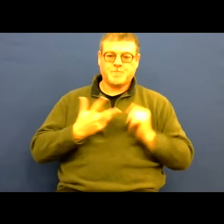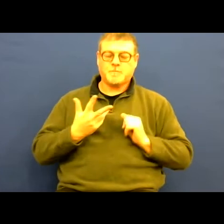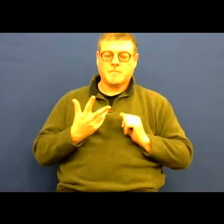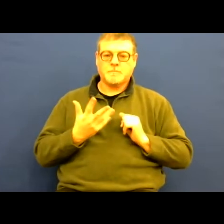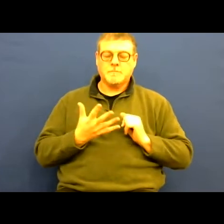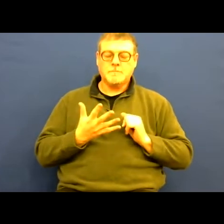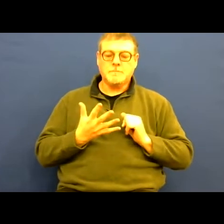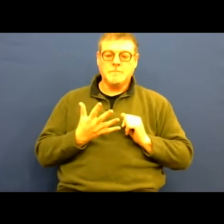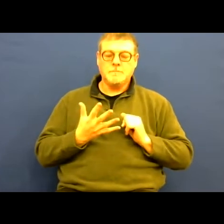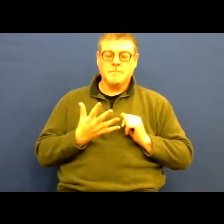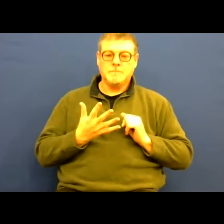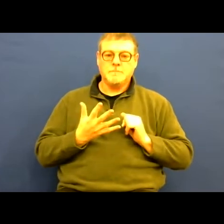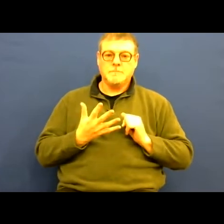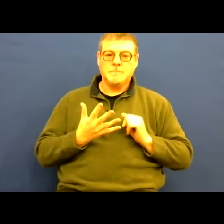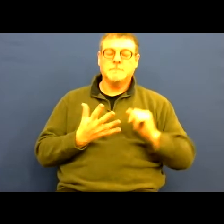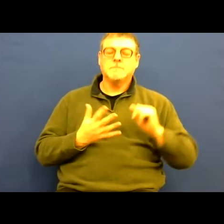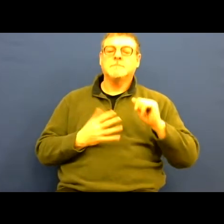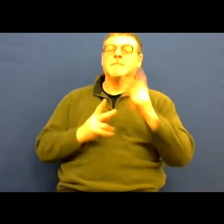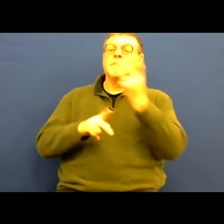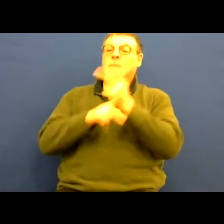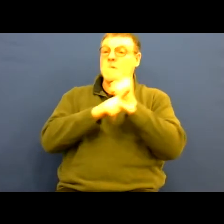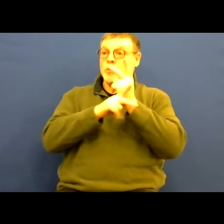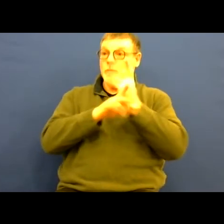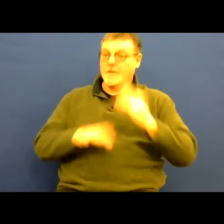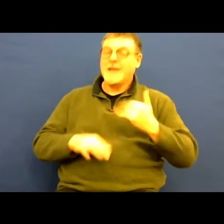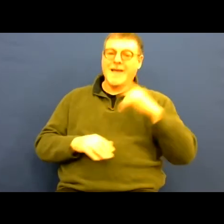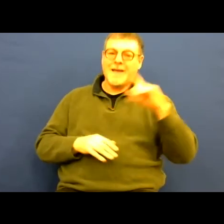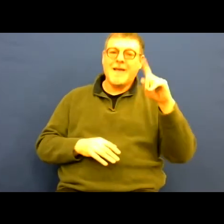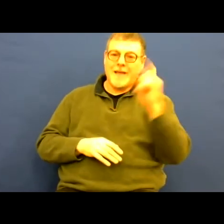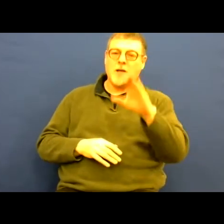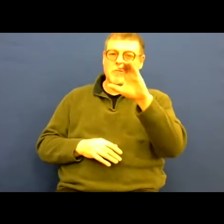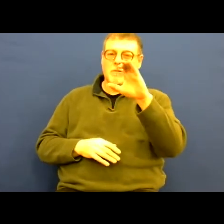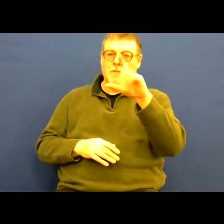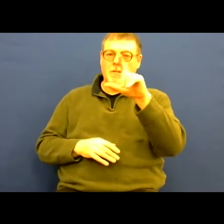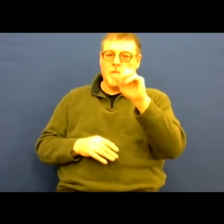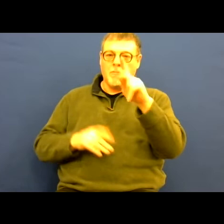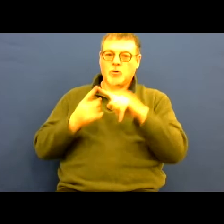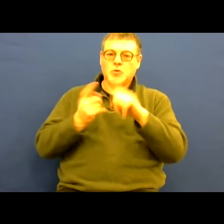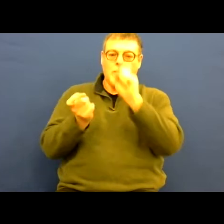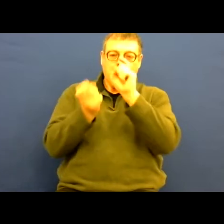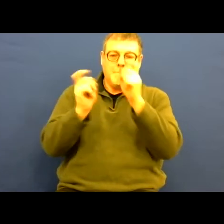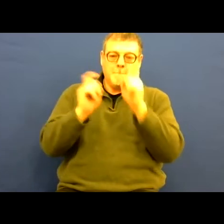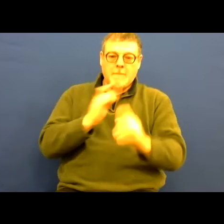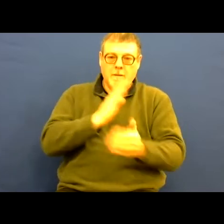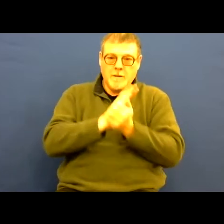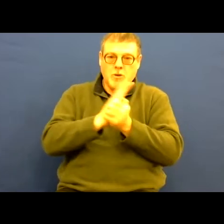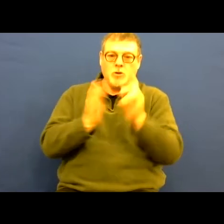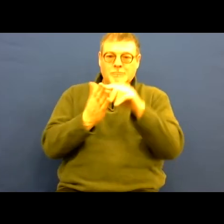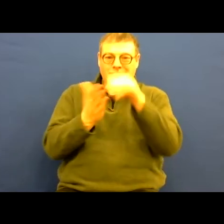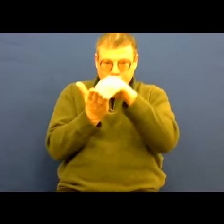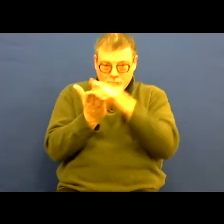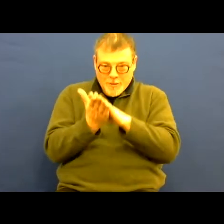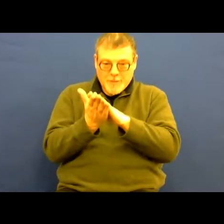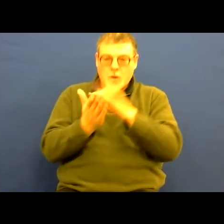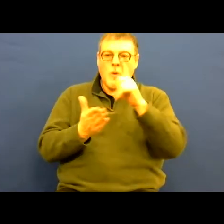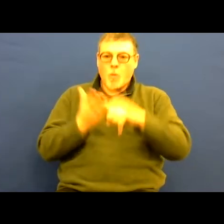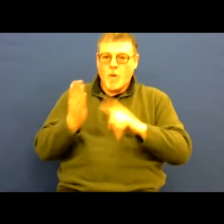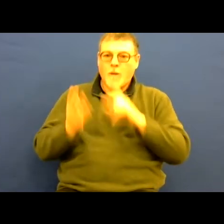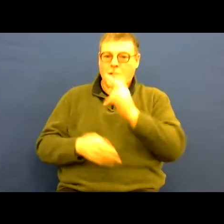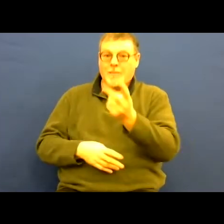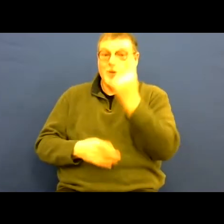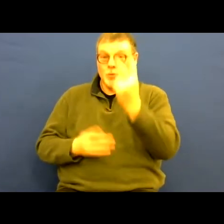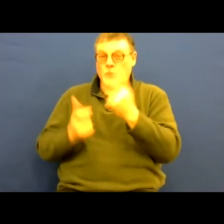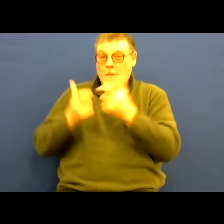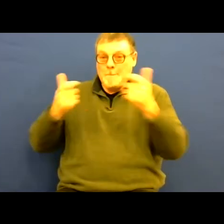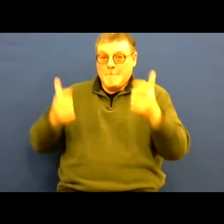had asked to the clerks to modify the resolution to just put right on there what the two big